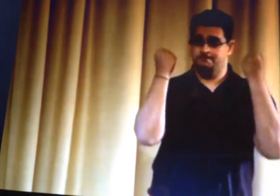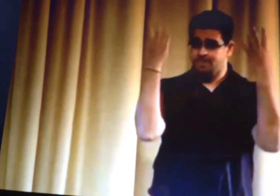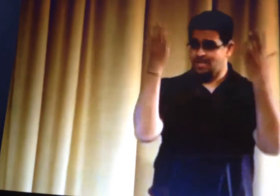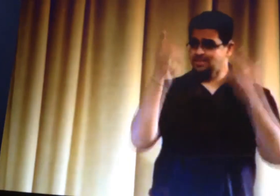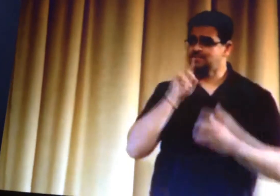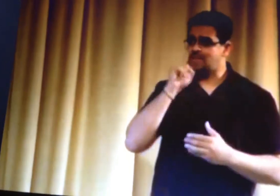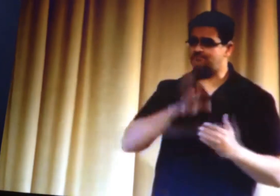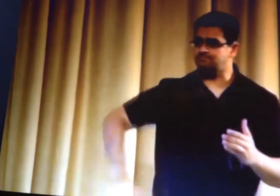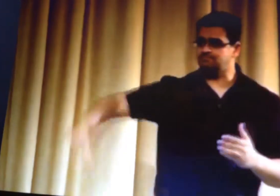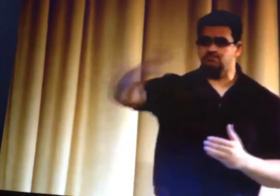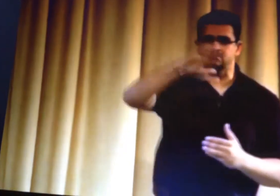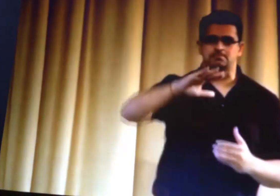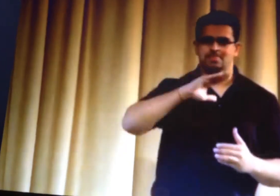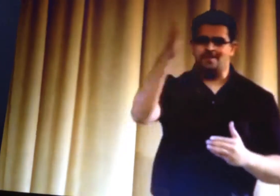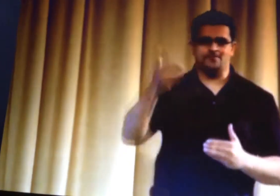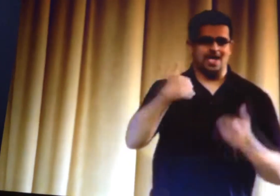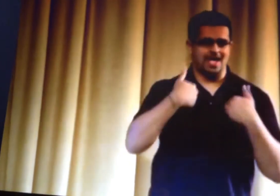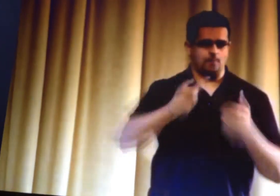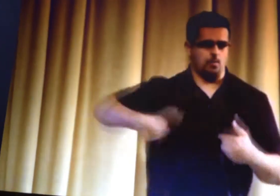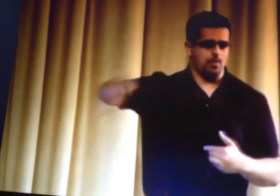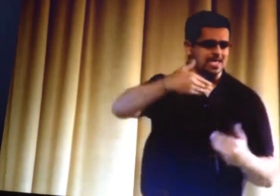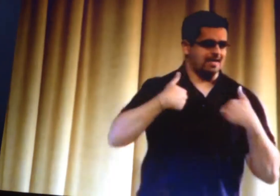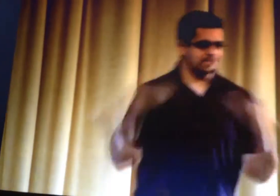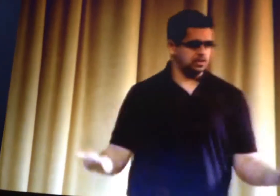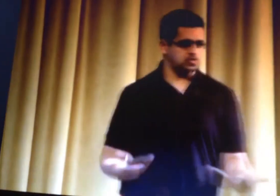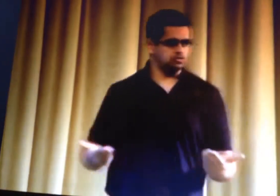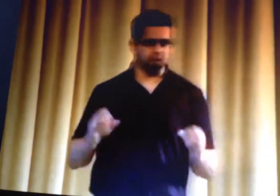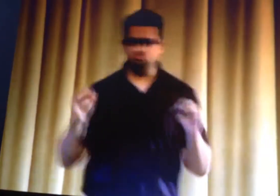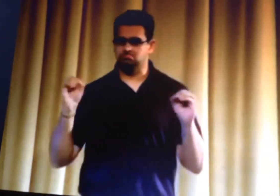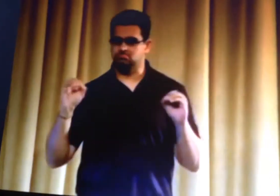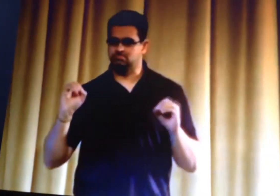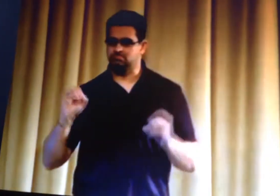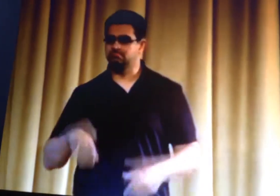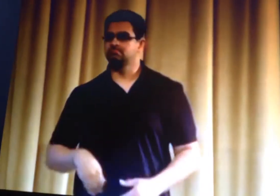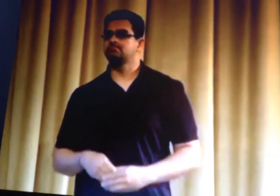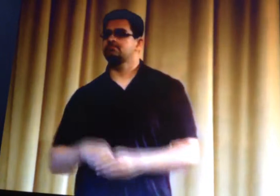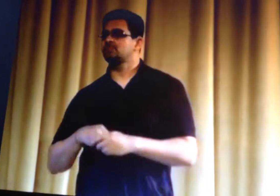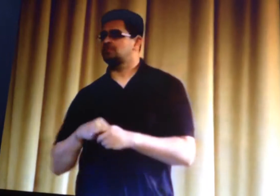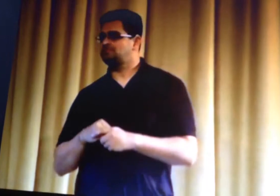What I have to share with you today is not new, but it's something that we have never had.